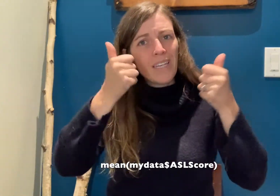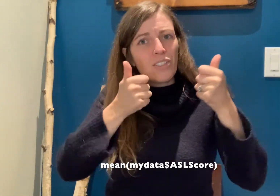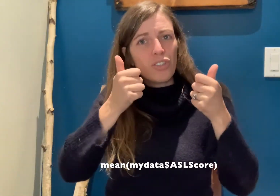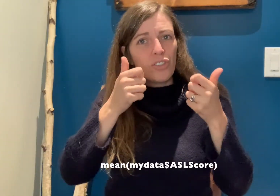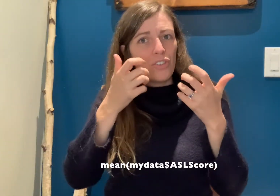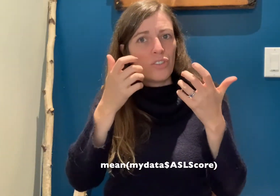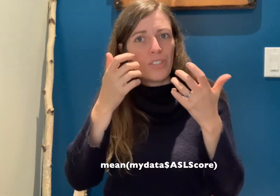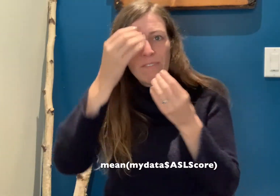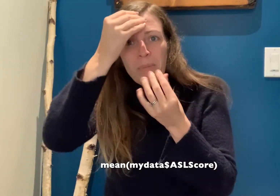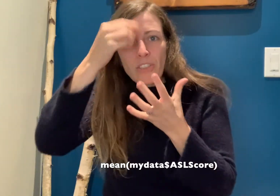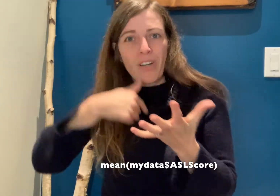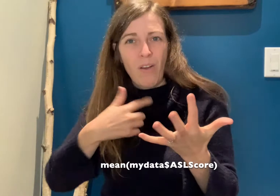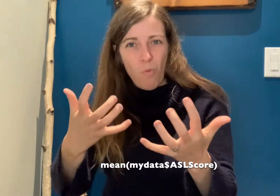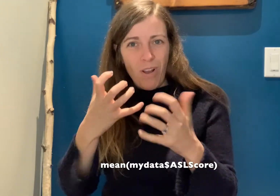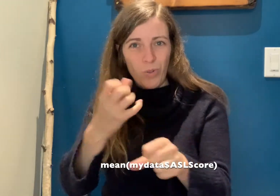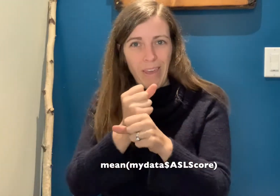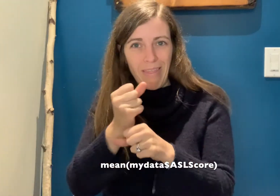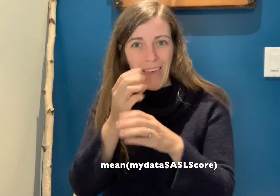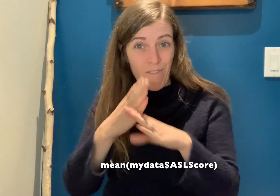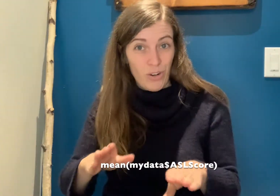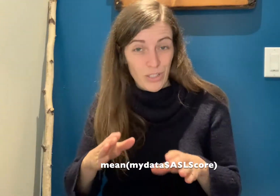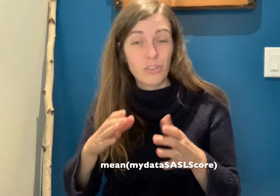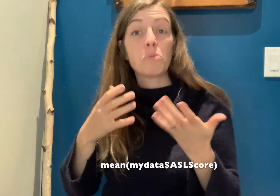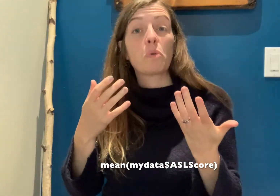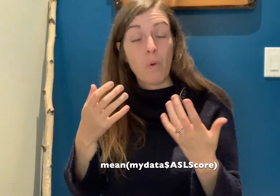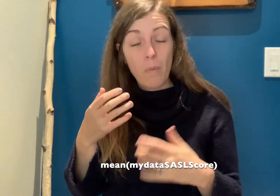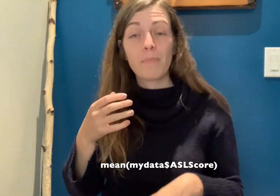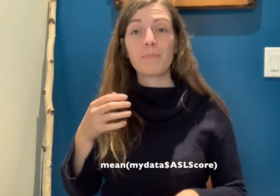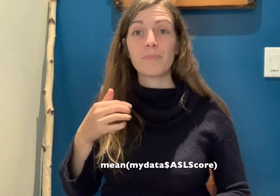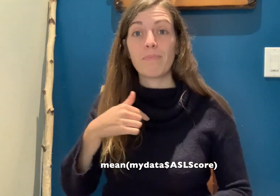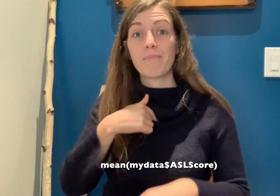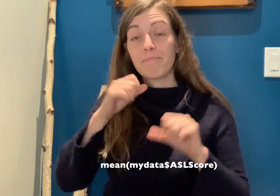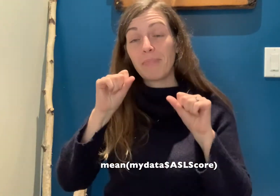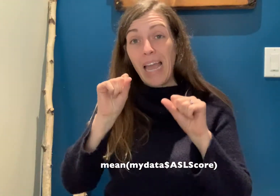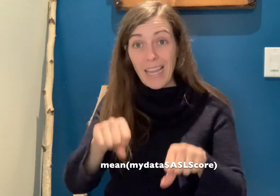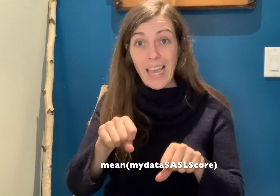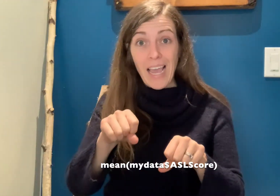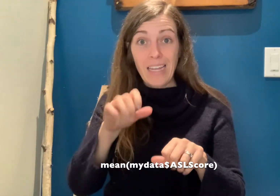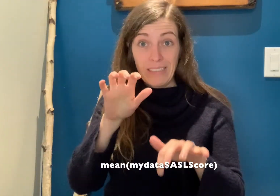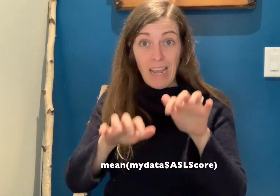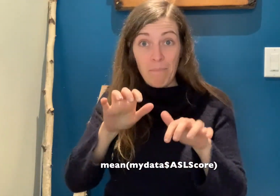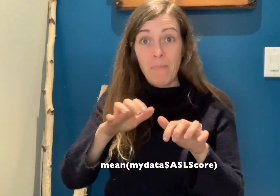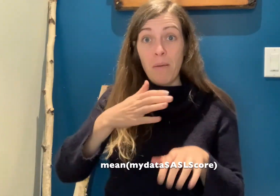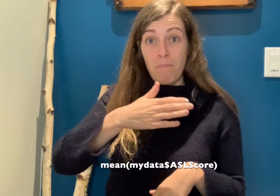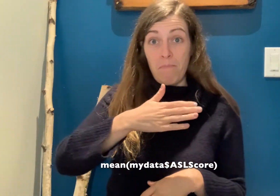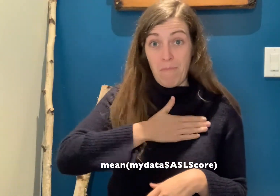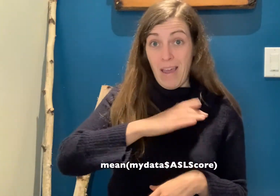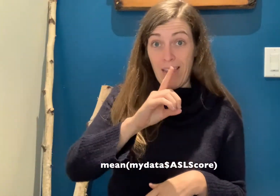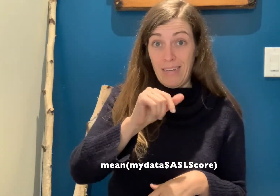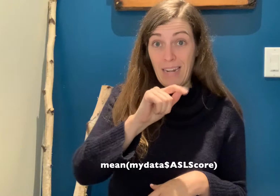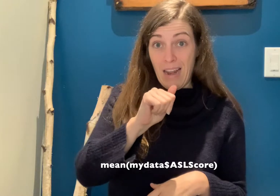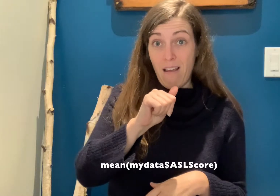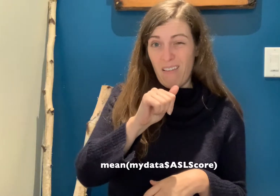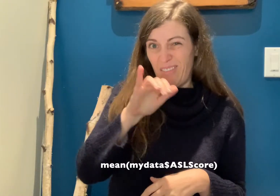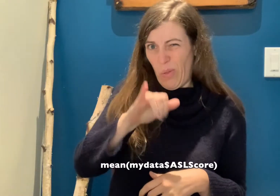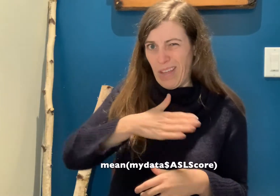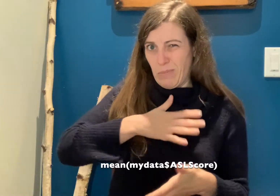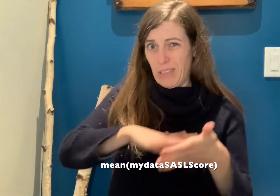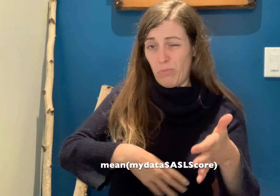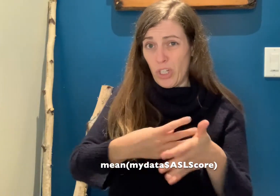calculate the mean over. In this case, I want to calculate it over the column ASL score. So to refer to that column, I say